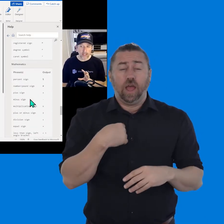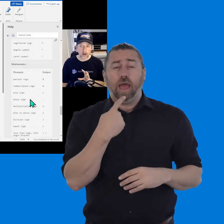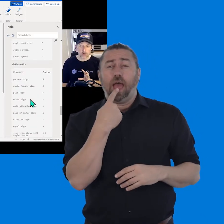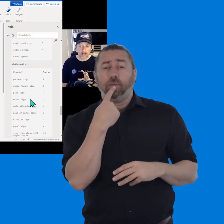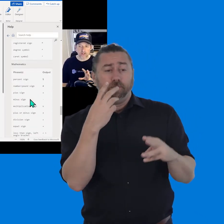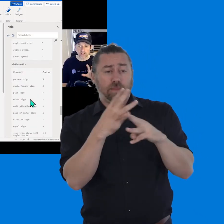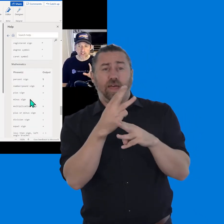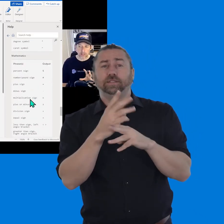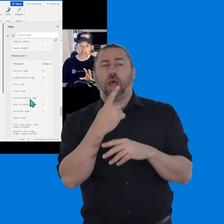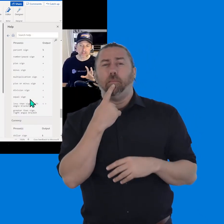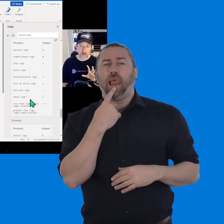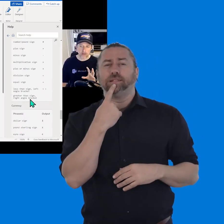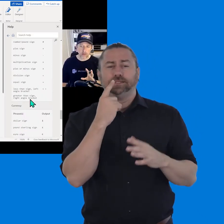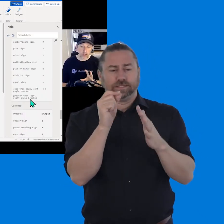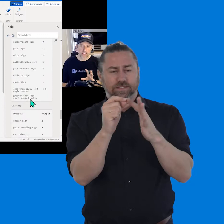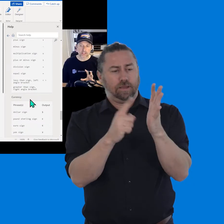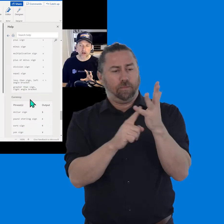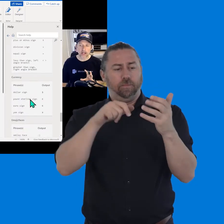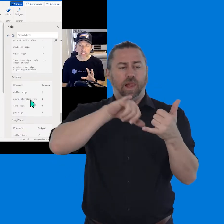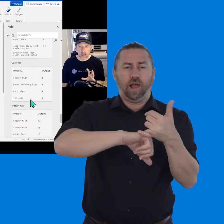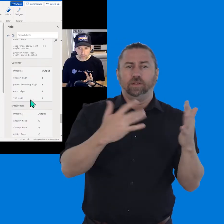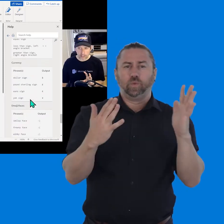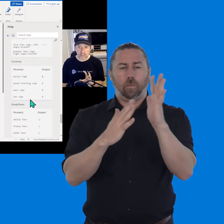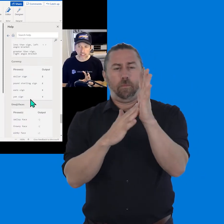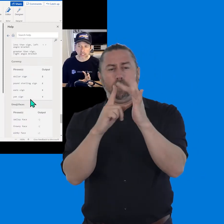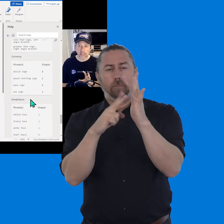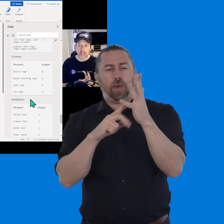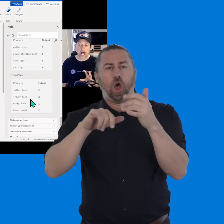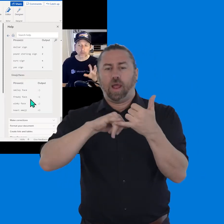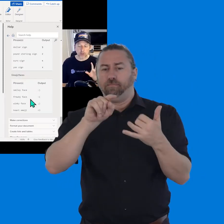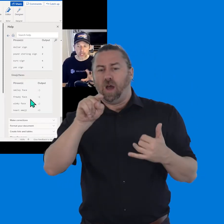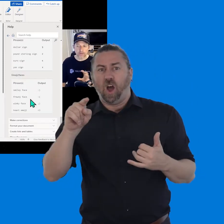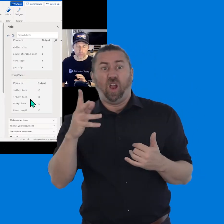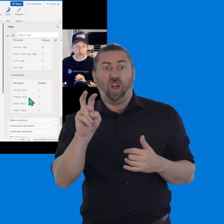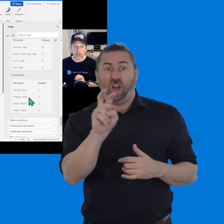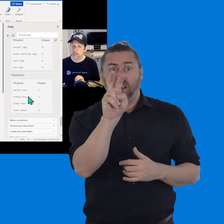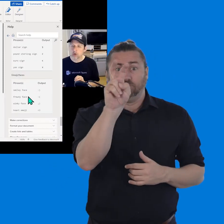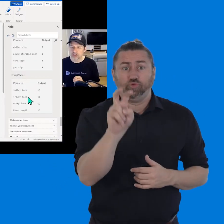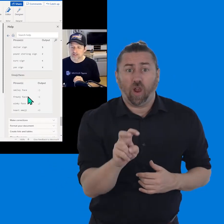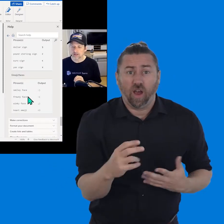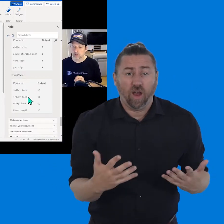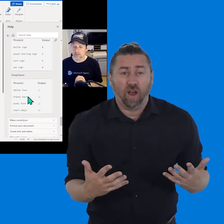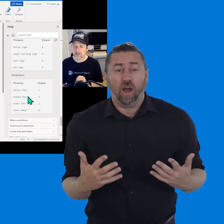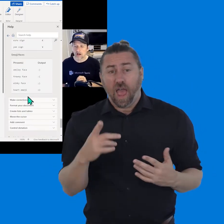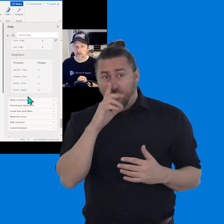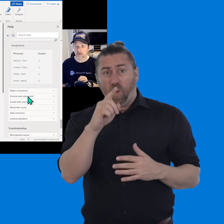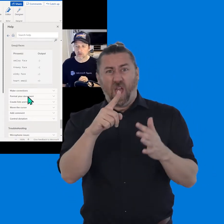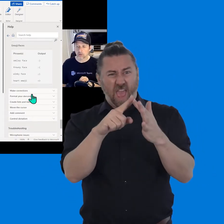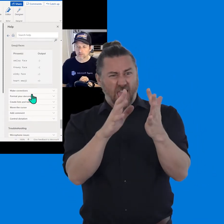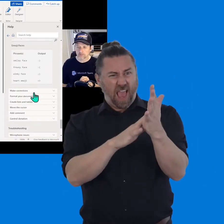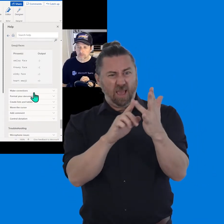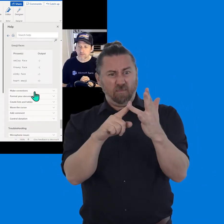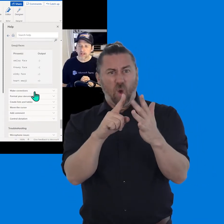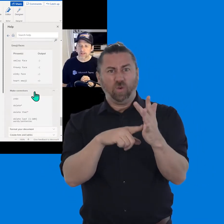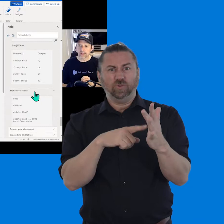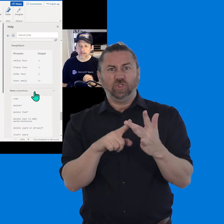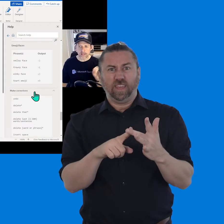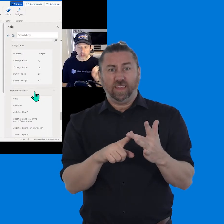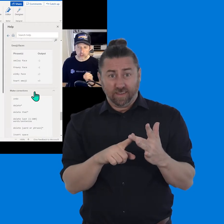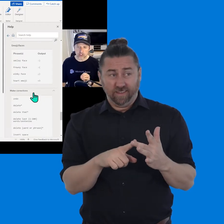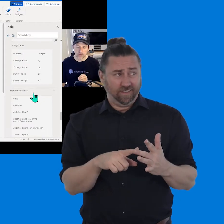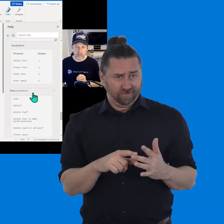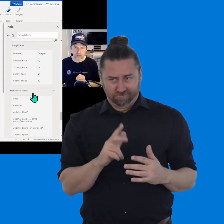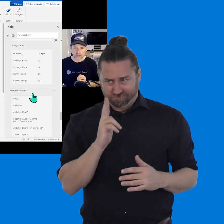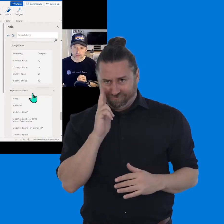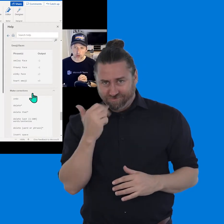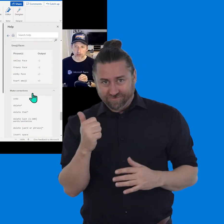are in there. All right, so you can see plus sign, minus sign, currency. You can even put emojis in, which is kind of cool. Now, the other